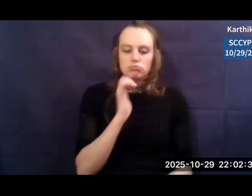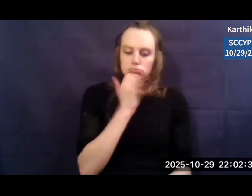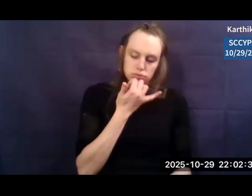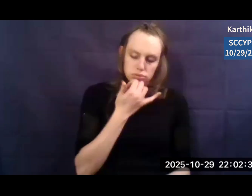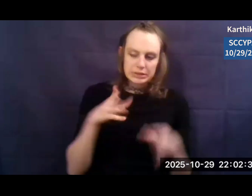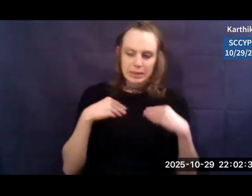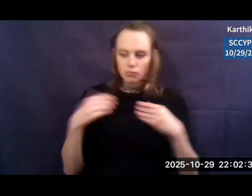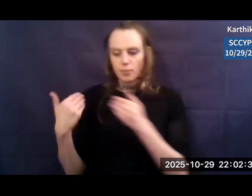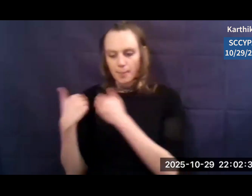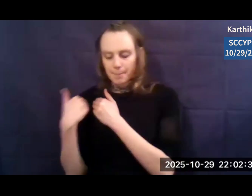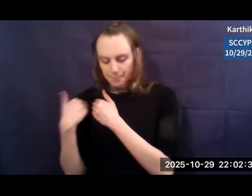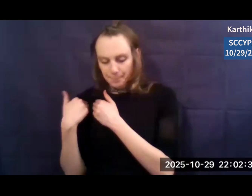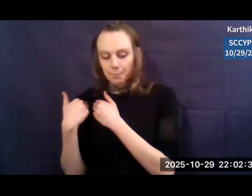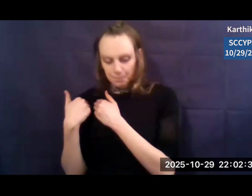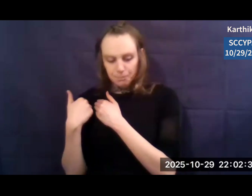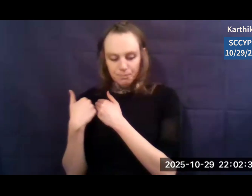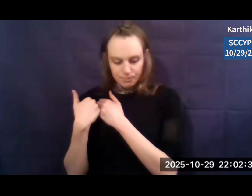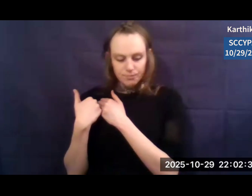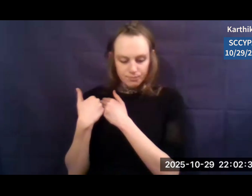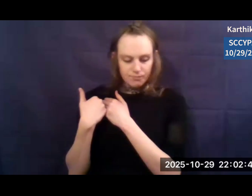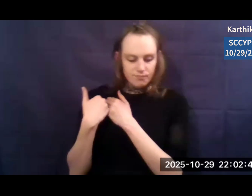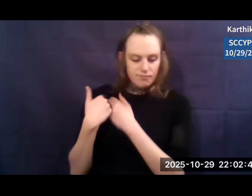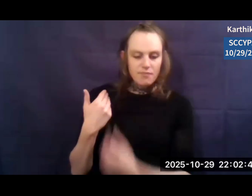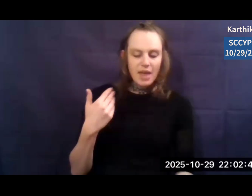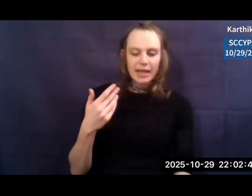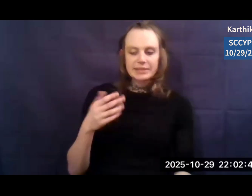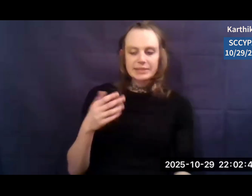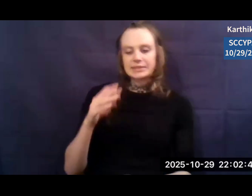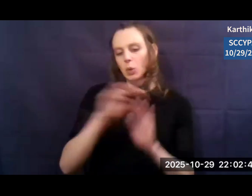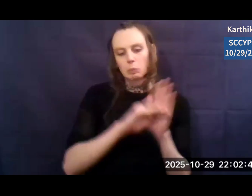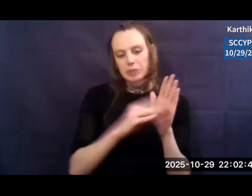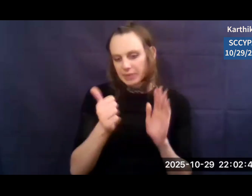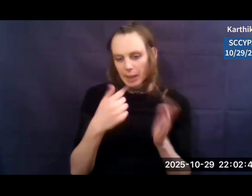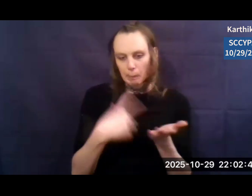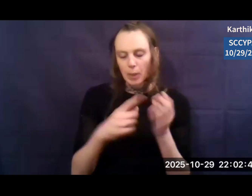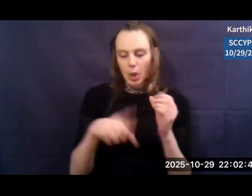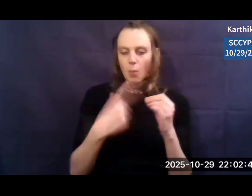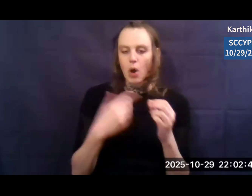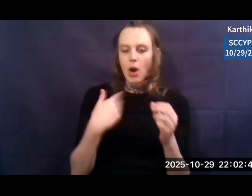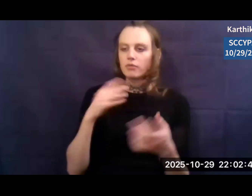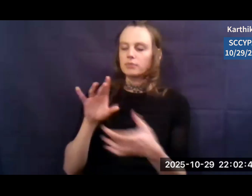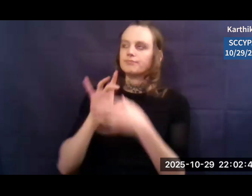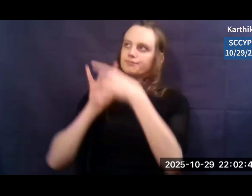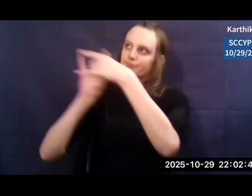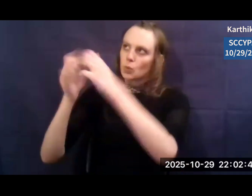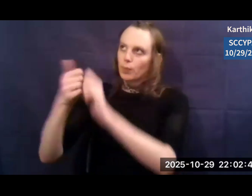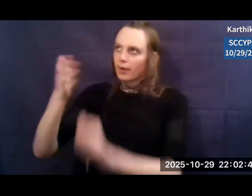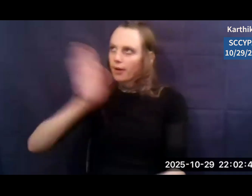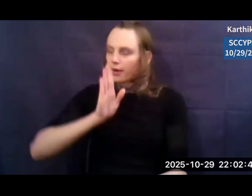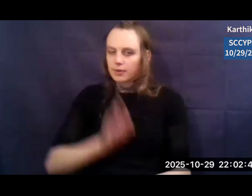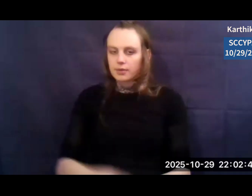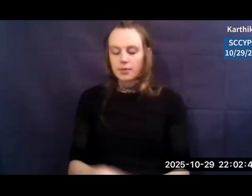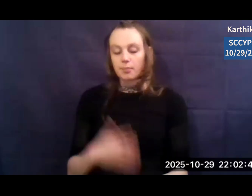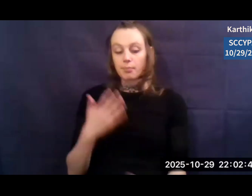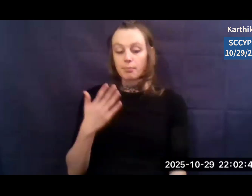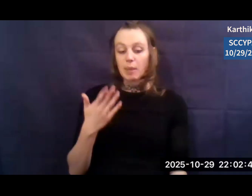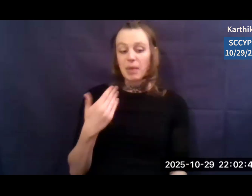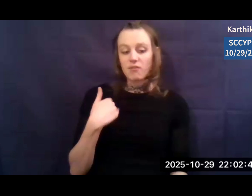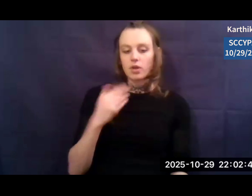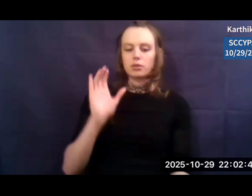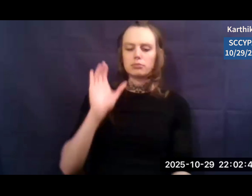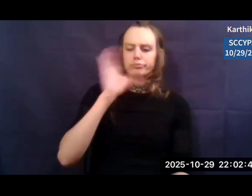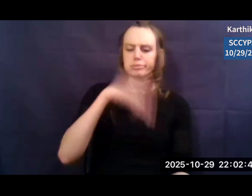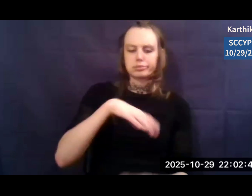in step 10, and to like have that conscious contact with God. You may pay for that with absurd actions and ideas, but